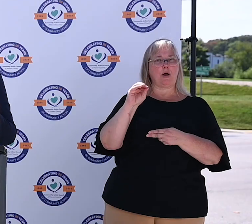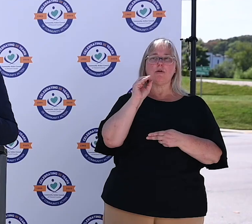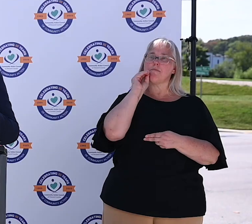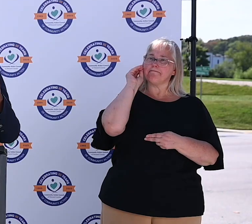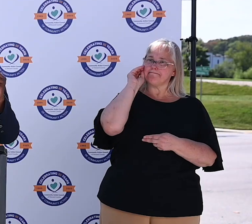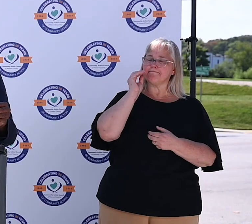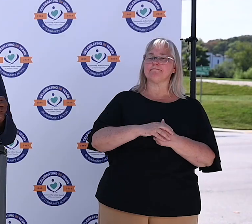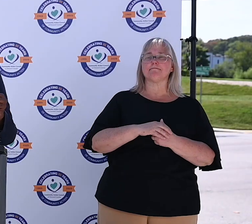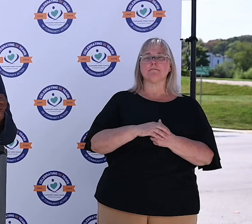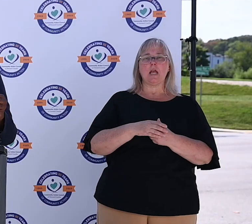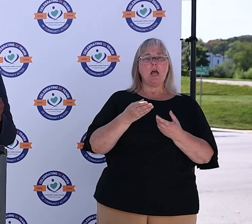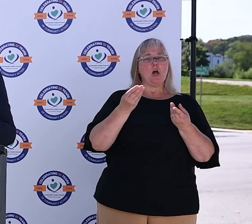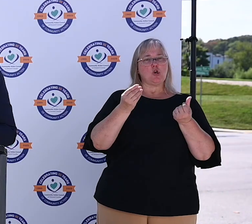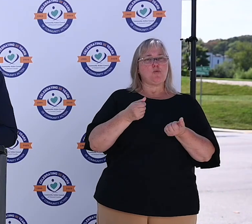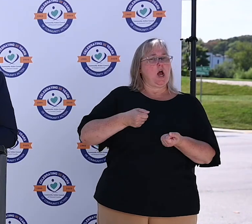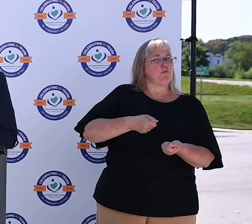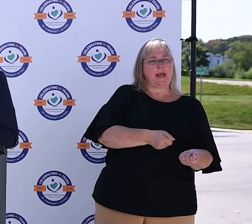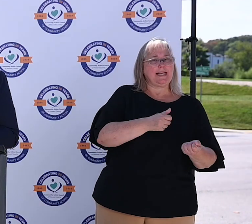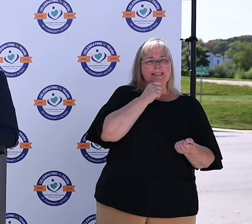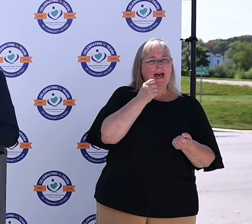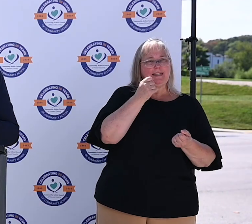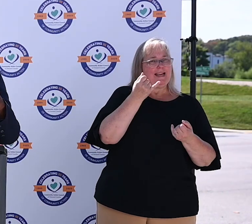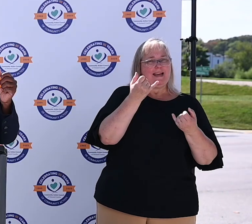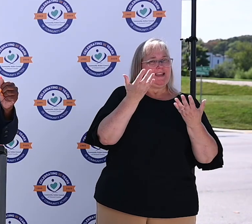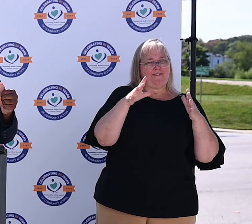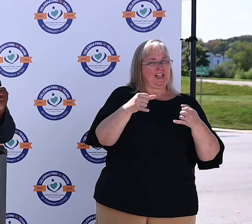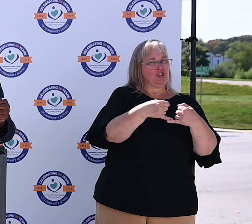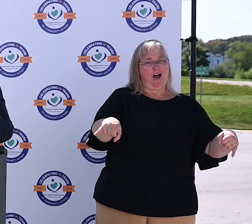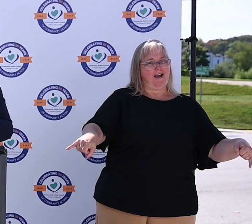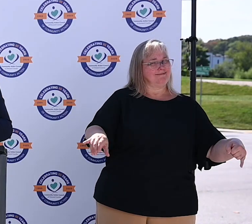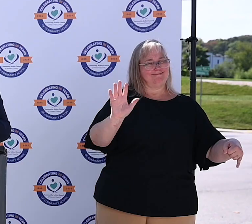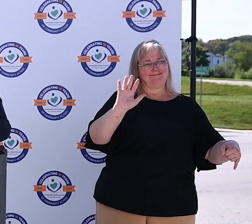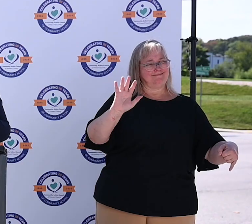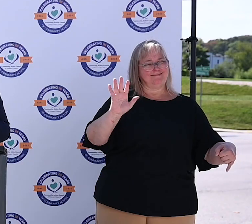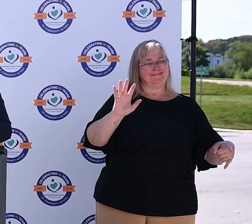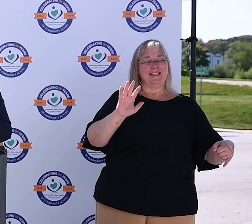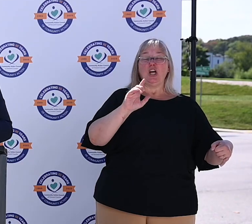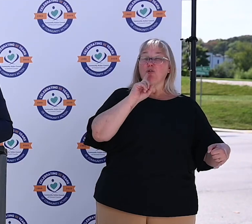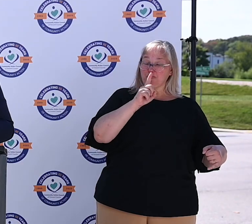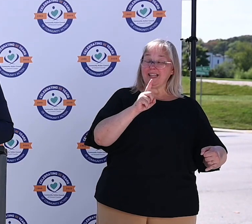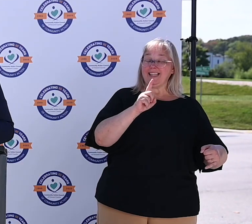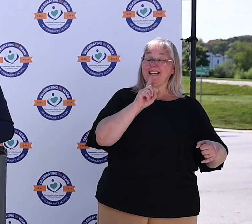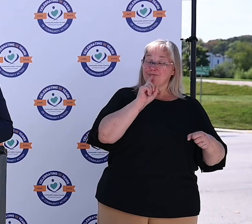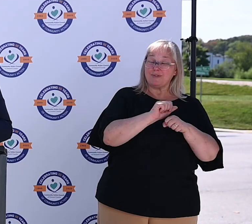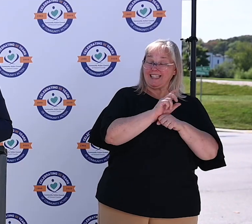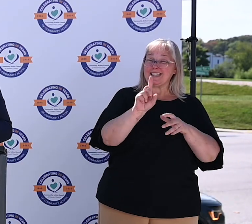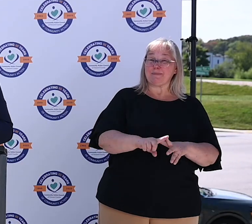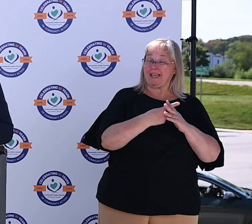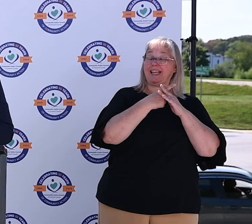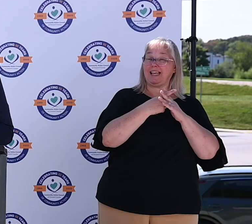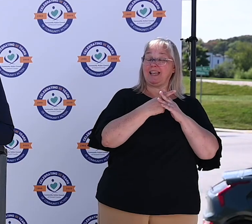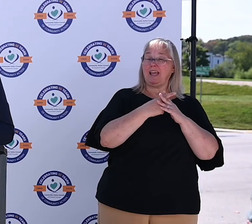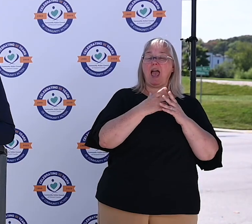home. The groundbreaking is not the finish line. It is, in fact, just the beginning. And together,